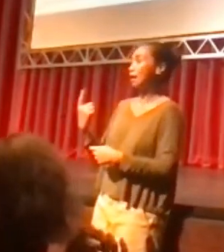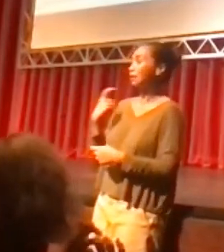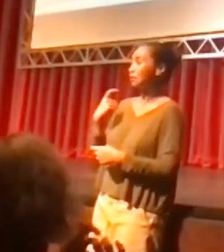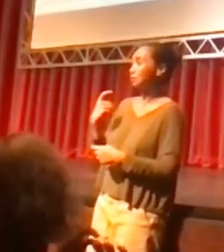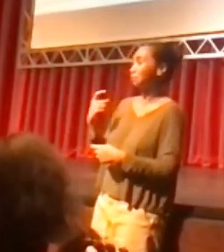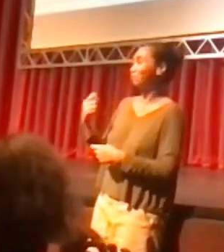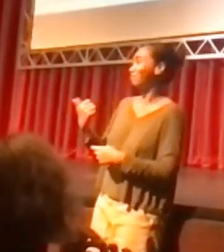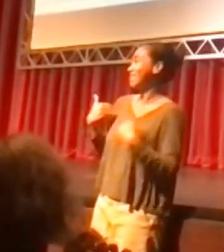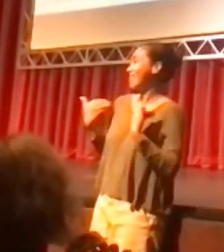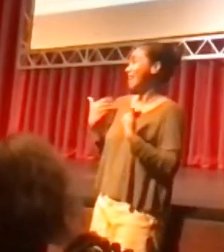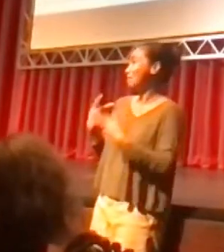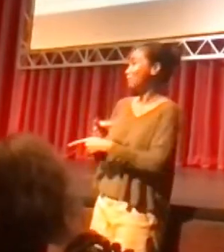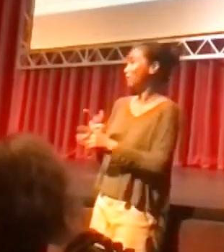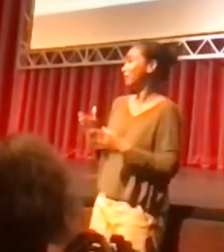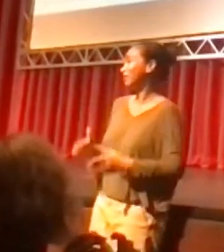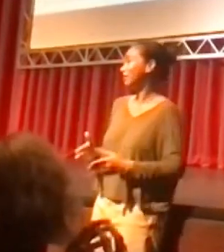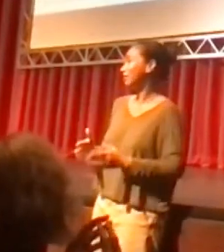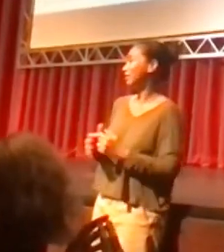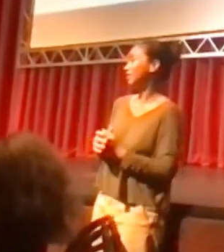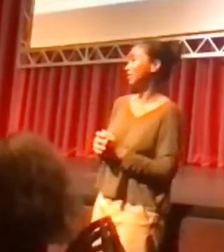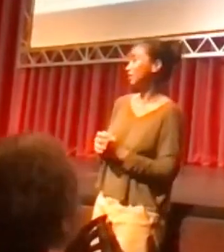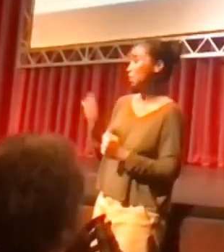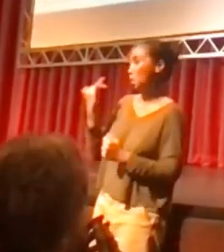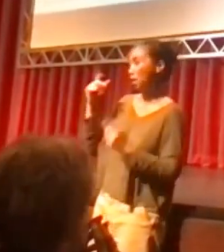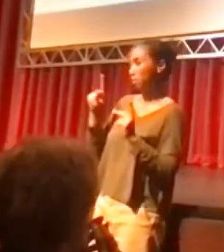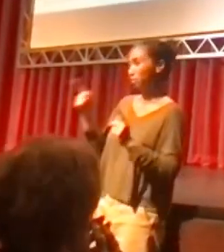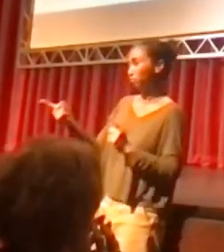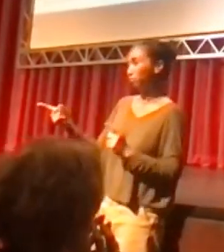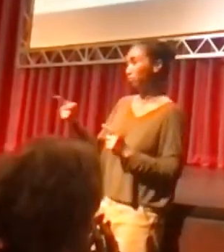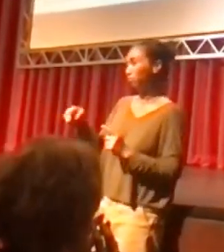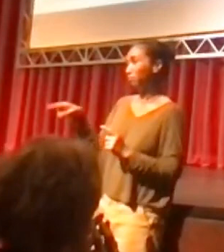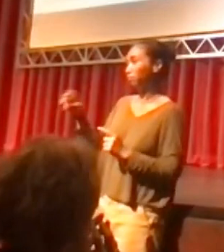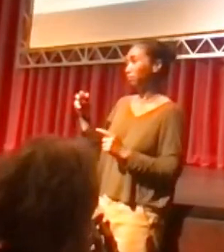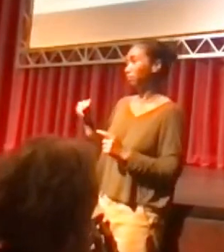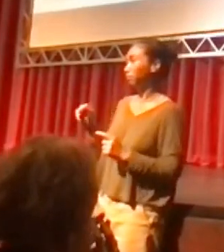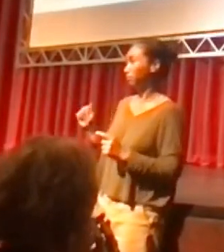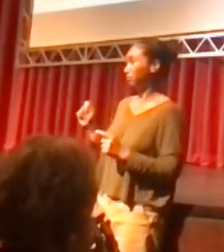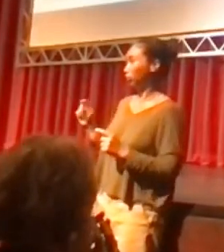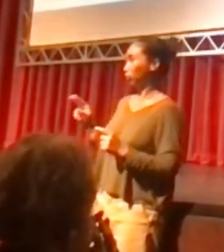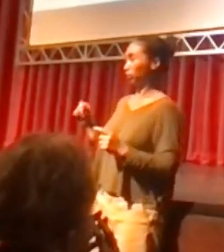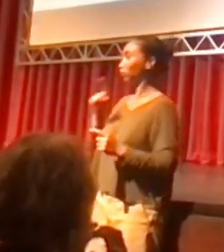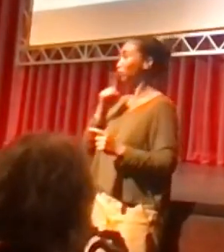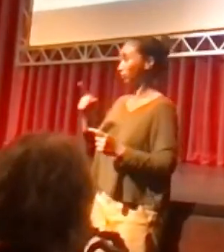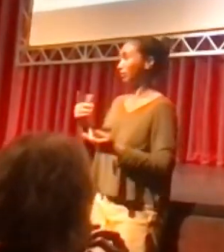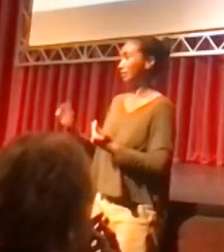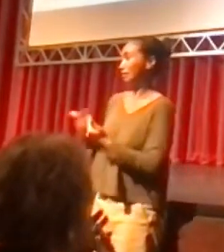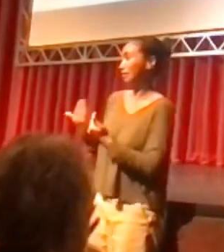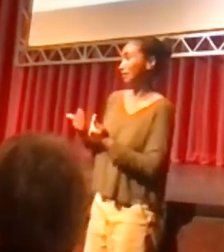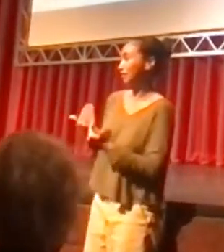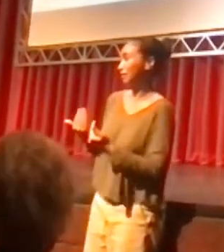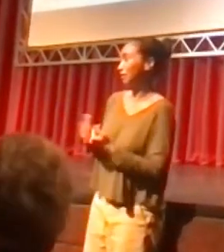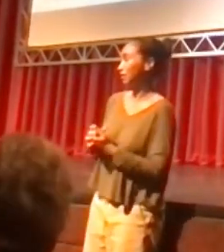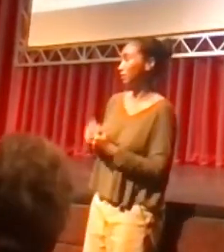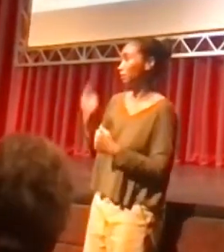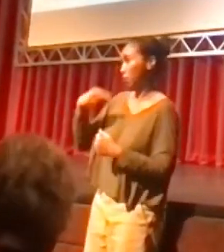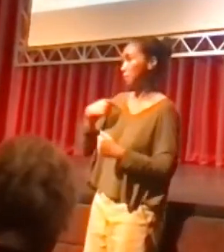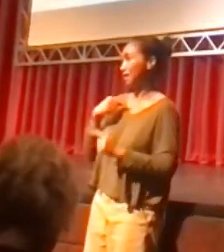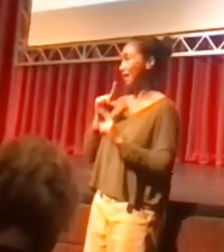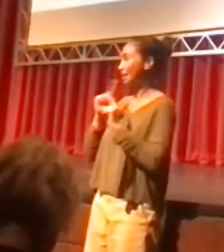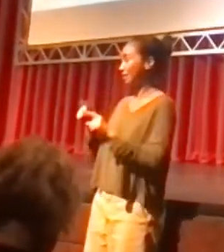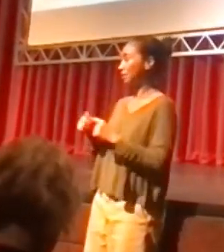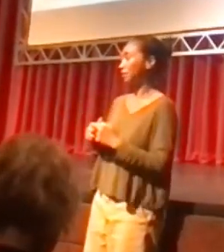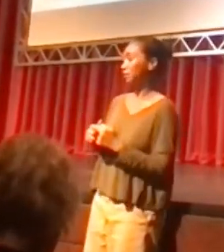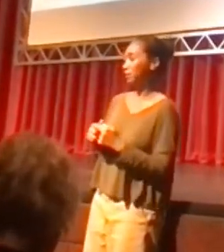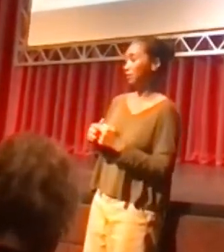by one of their younger producers, why these people matua? This is really easy for me to